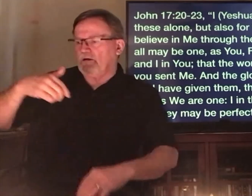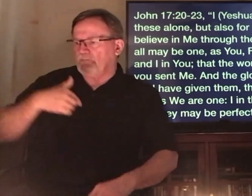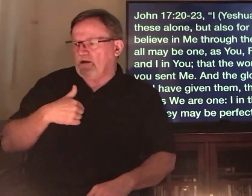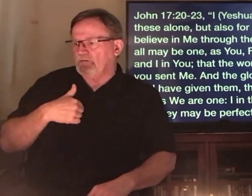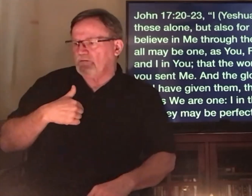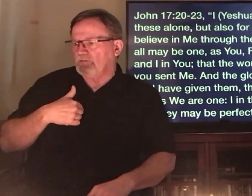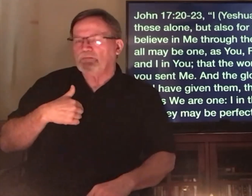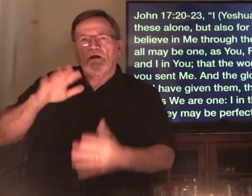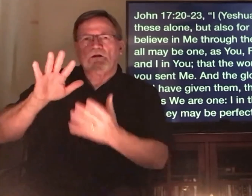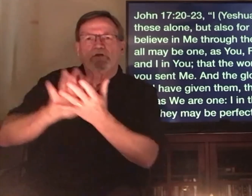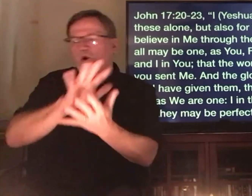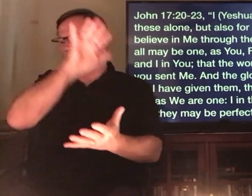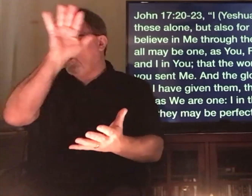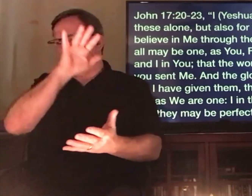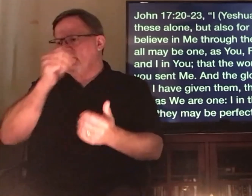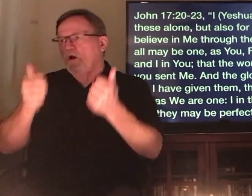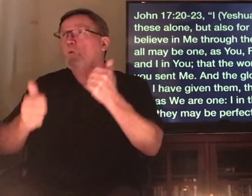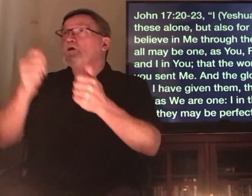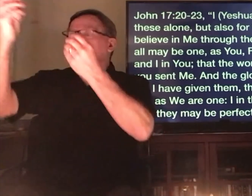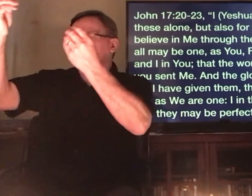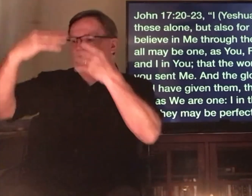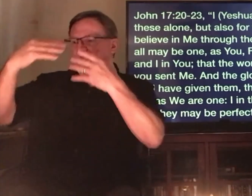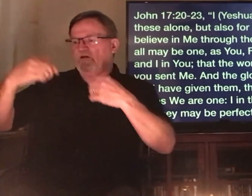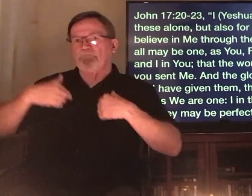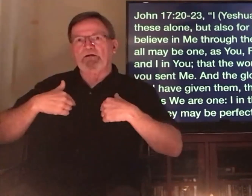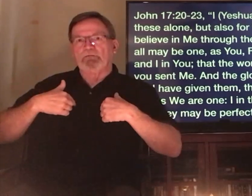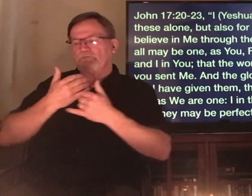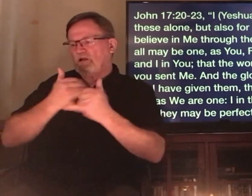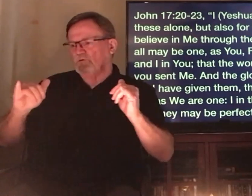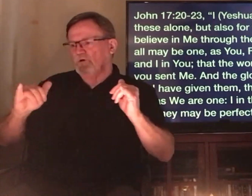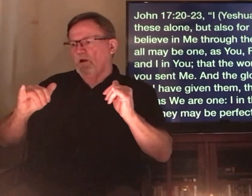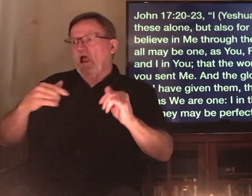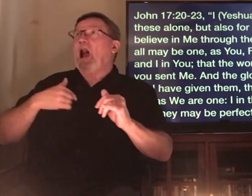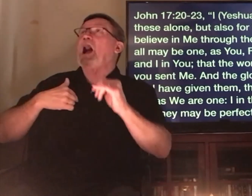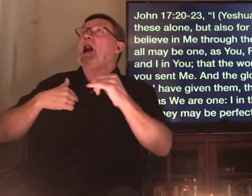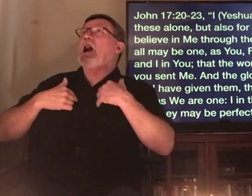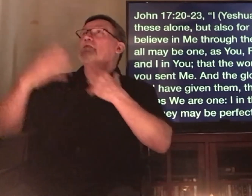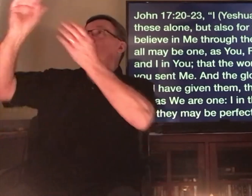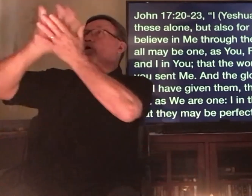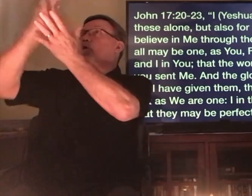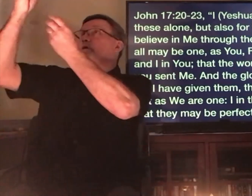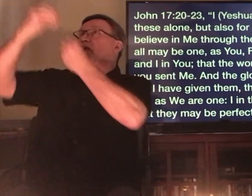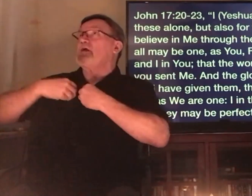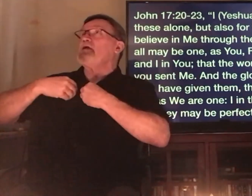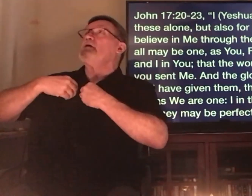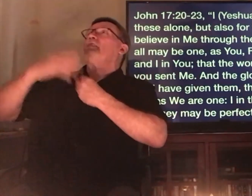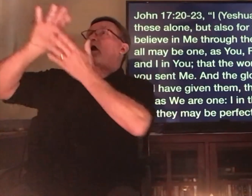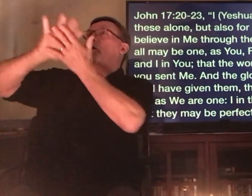all. Wow, that's the power of the unity of the Spirit. We all have